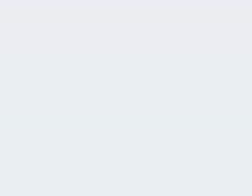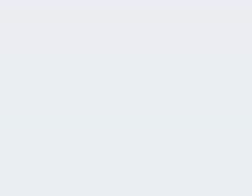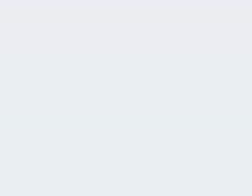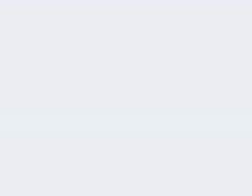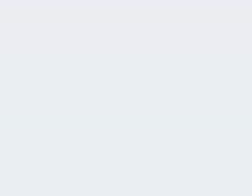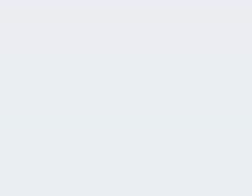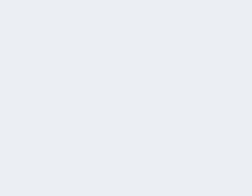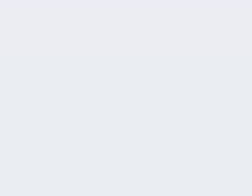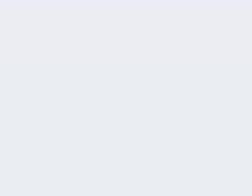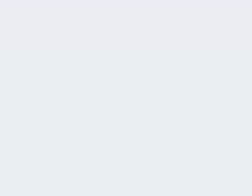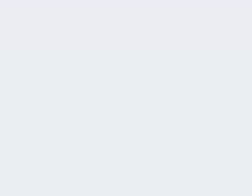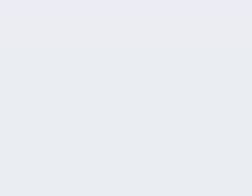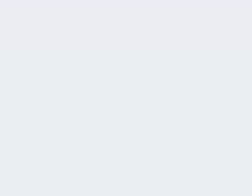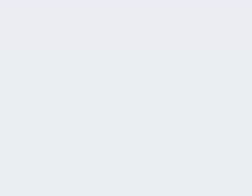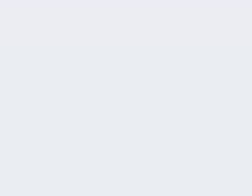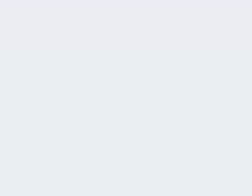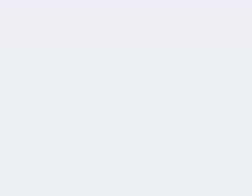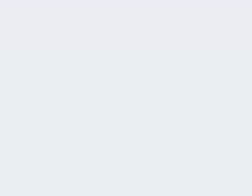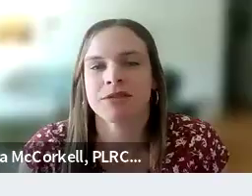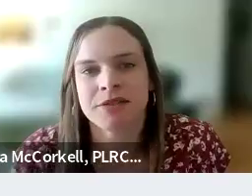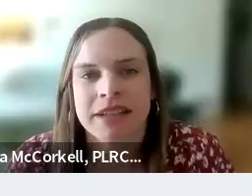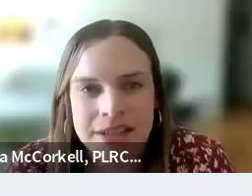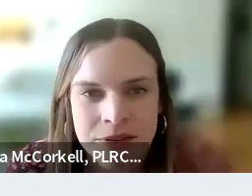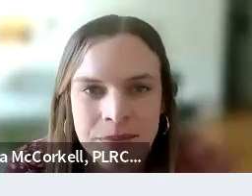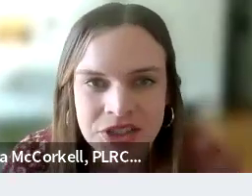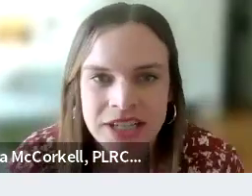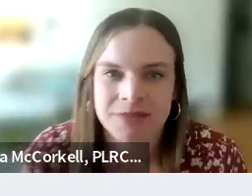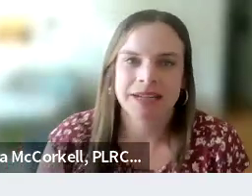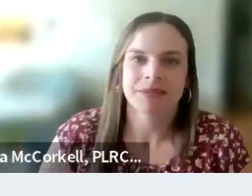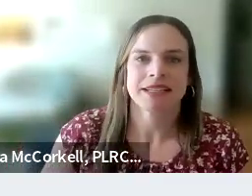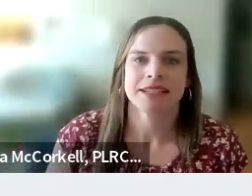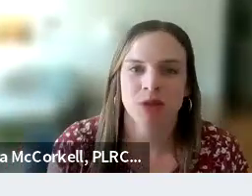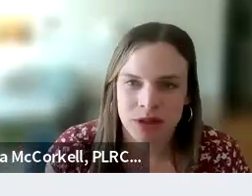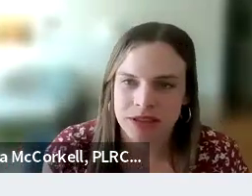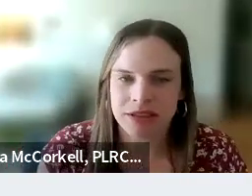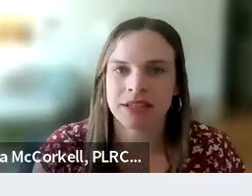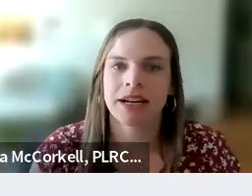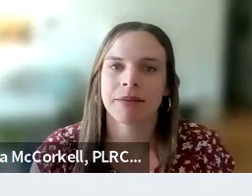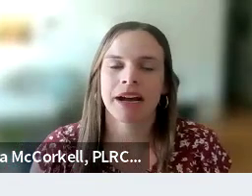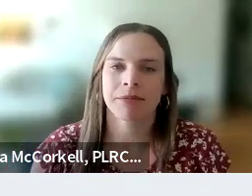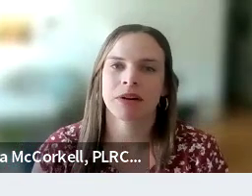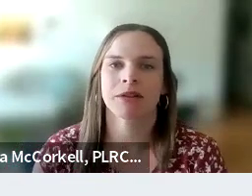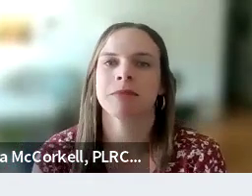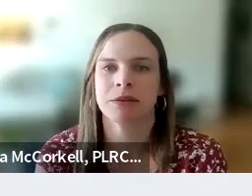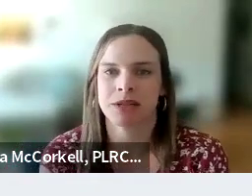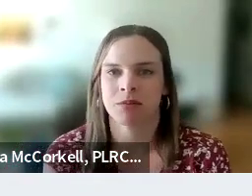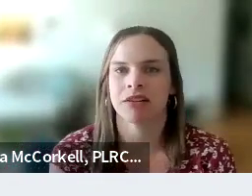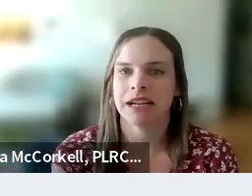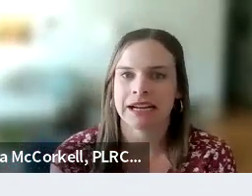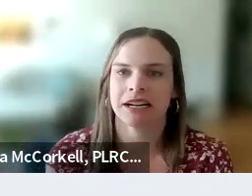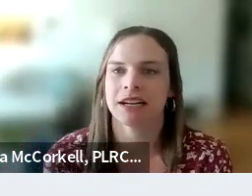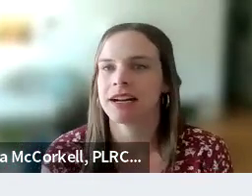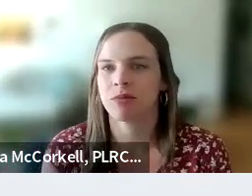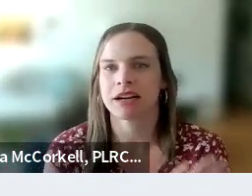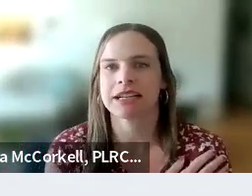great. Awesome. Thank you. So as Ezra mentioned, my name is Lisa McCorkle. I am a white woman with